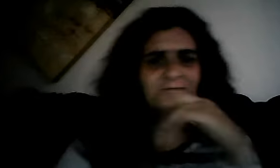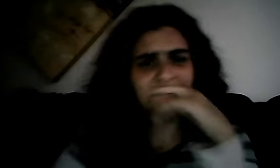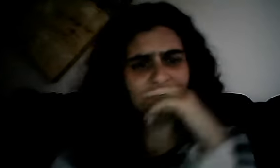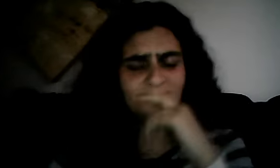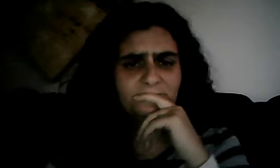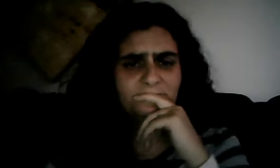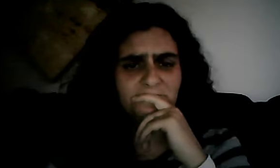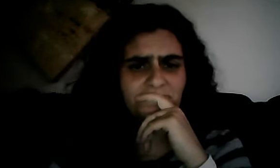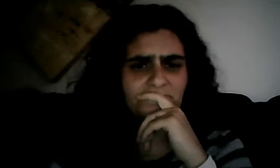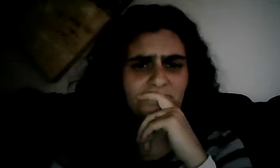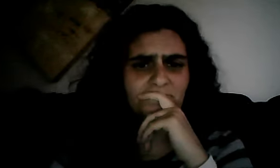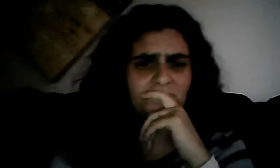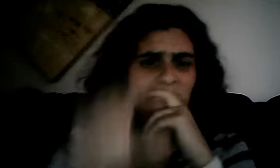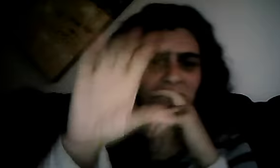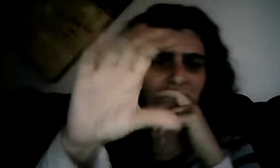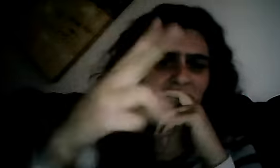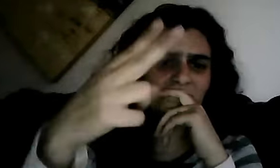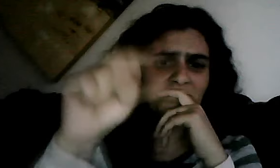And now to get you home.